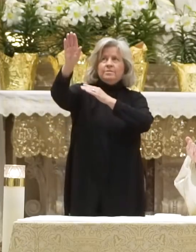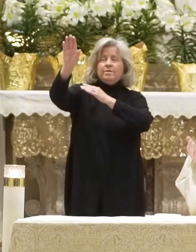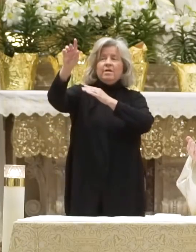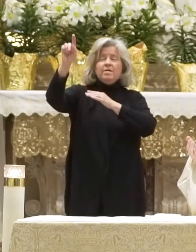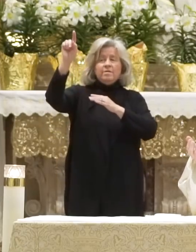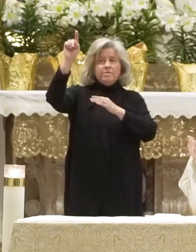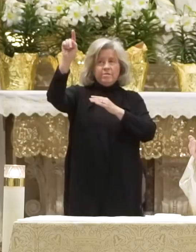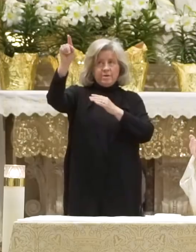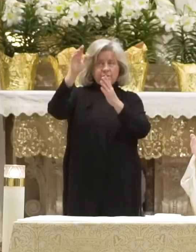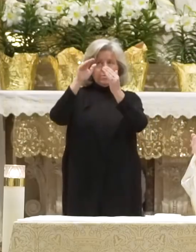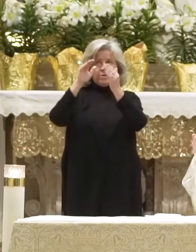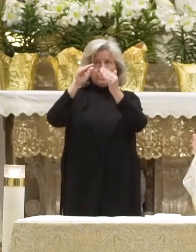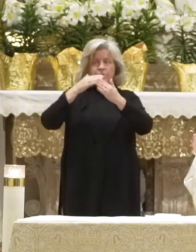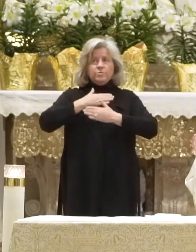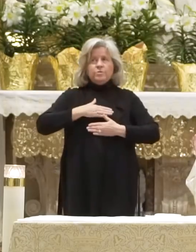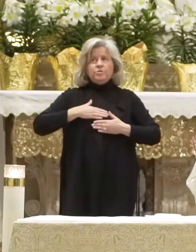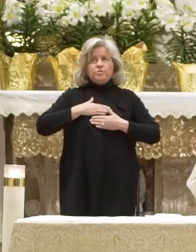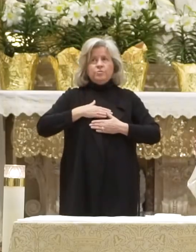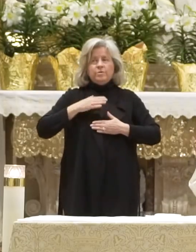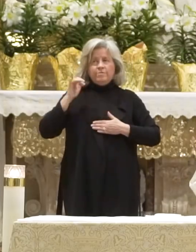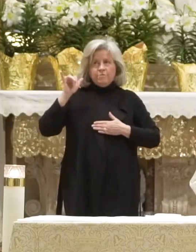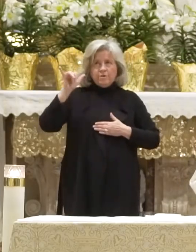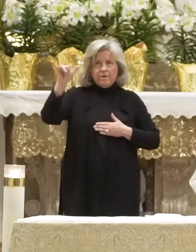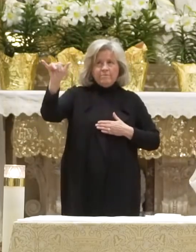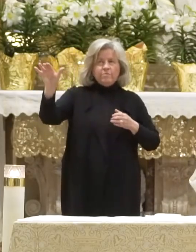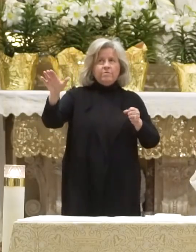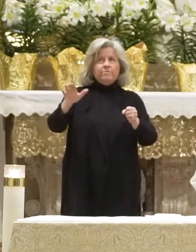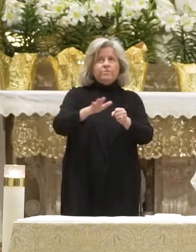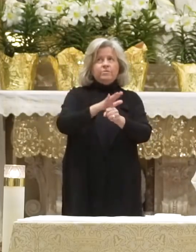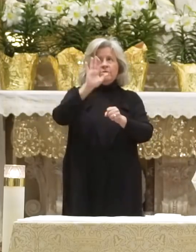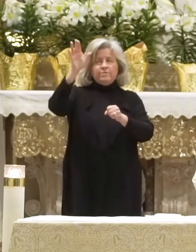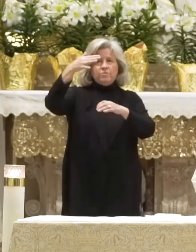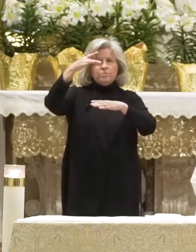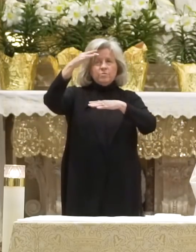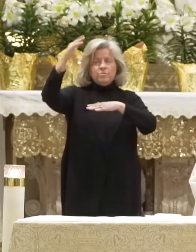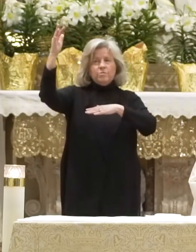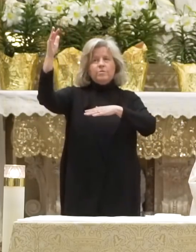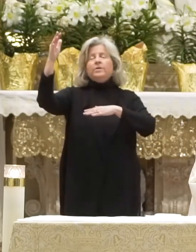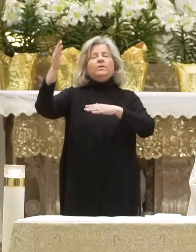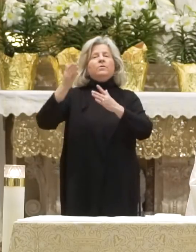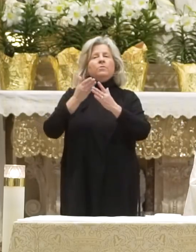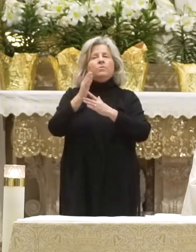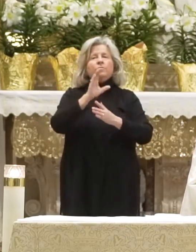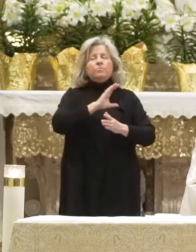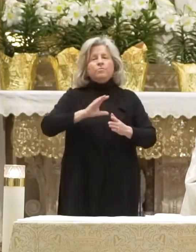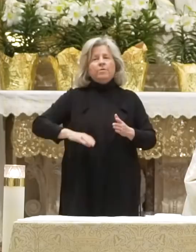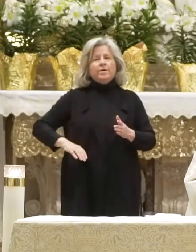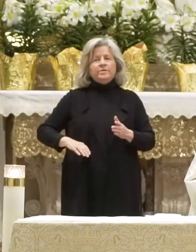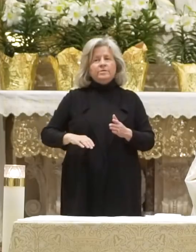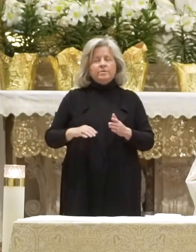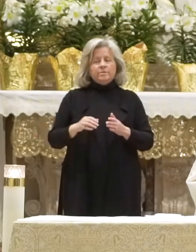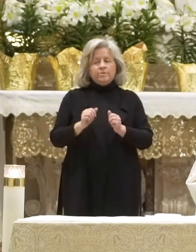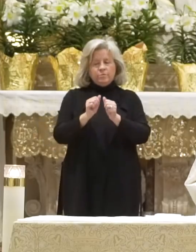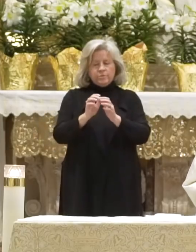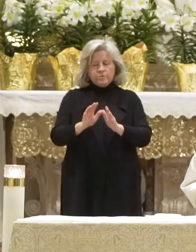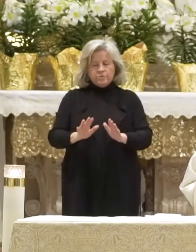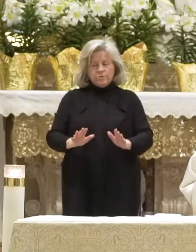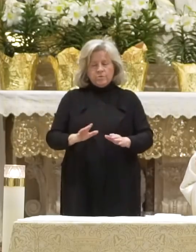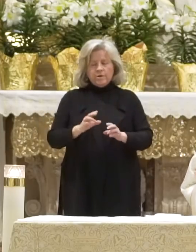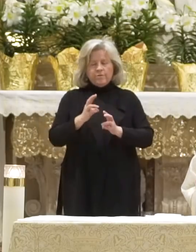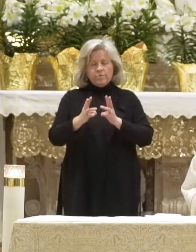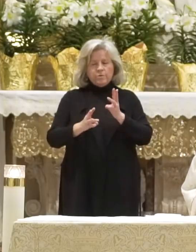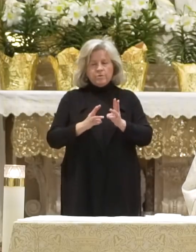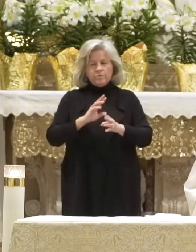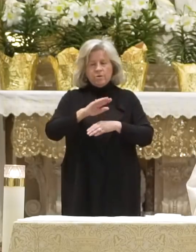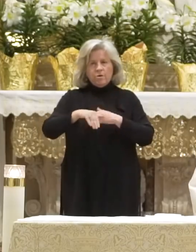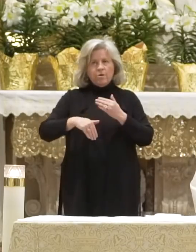to enjoy forever the fullness of your glory, through Christ our Lord, through whom you bestow on the world all